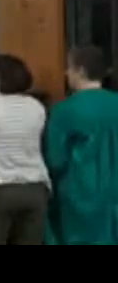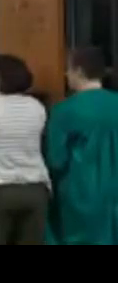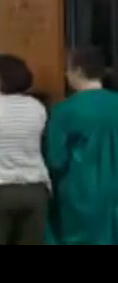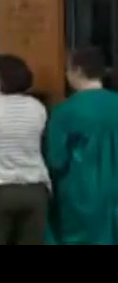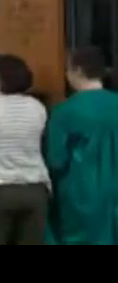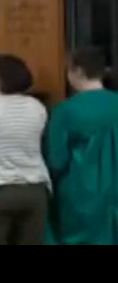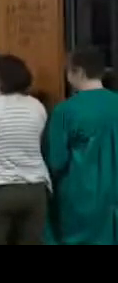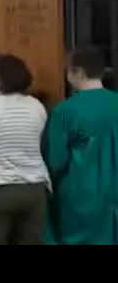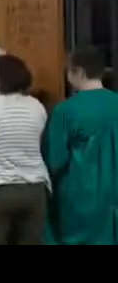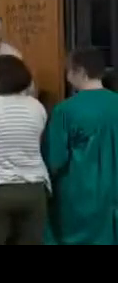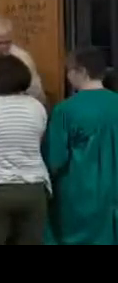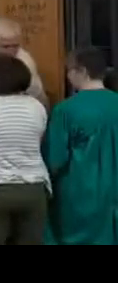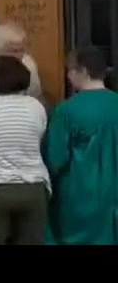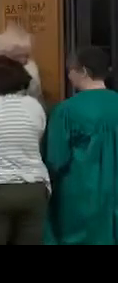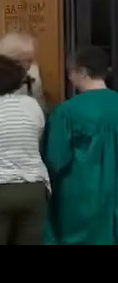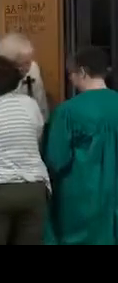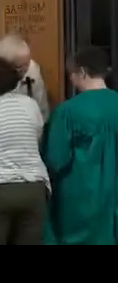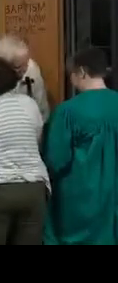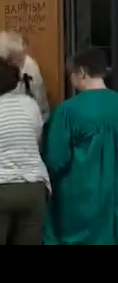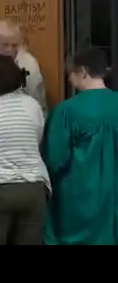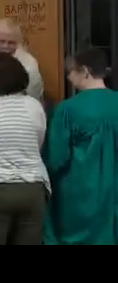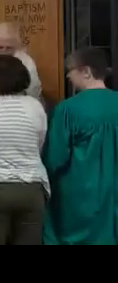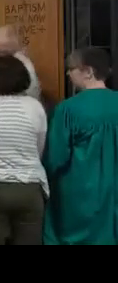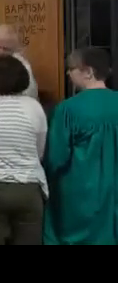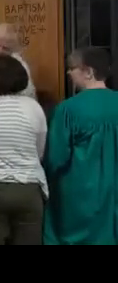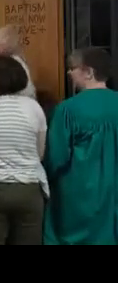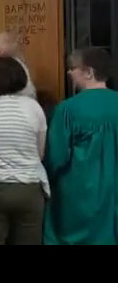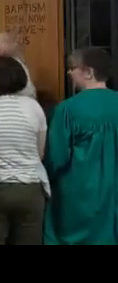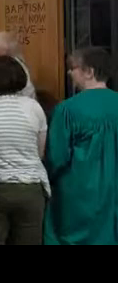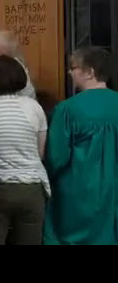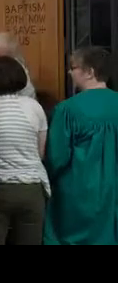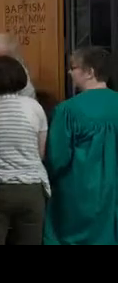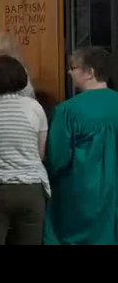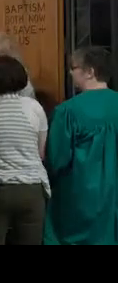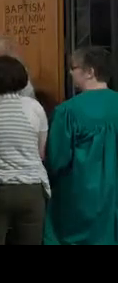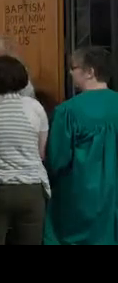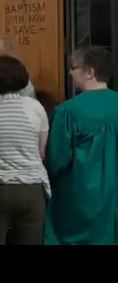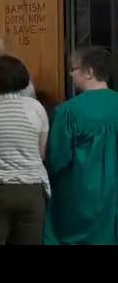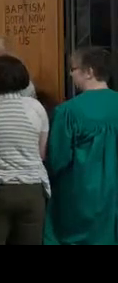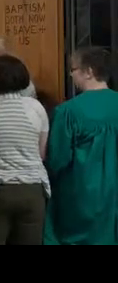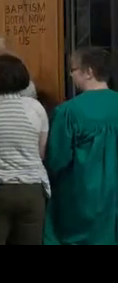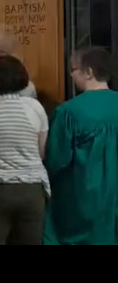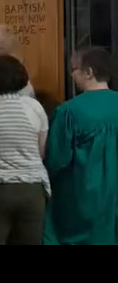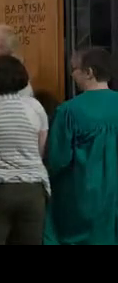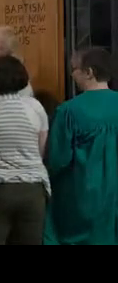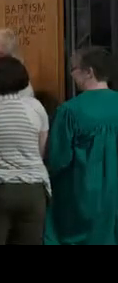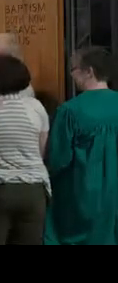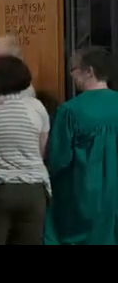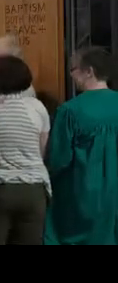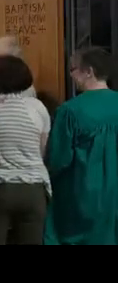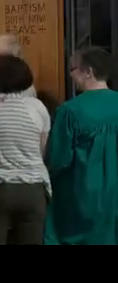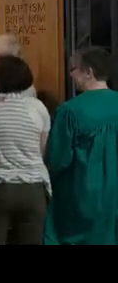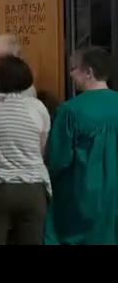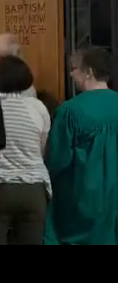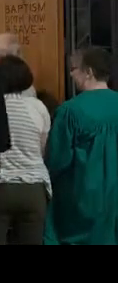from now on, every day, forever. Every day, forever. That's what we tell you